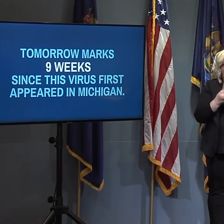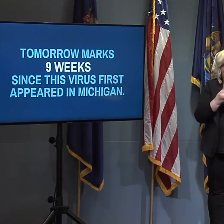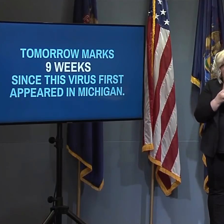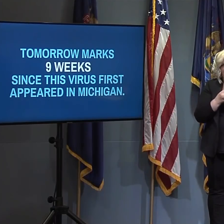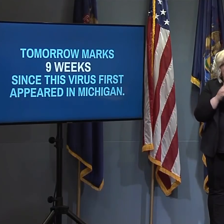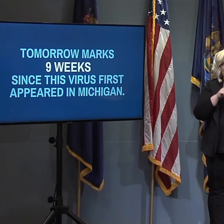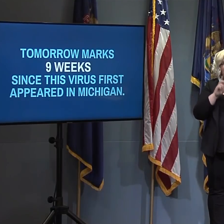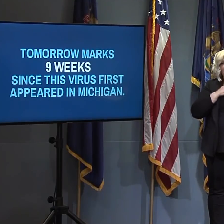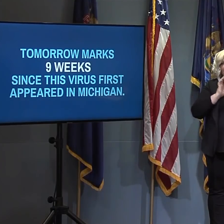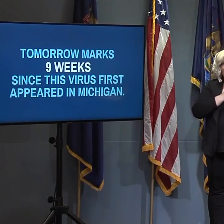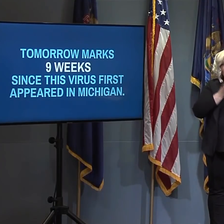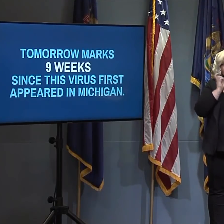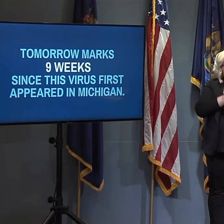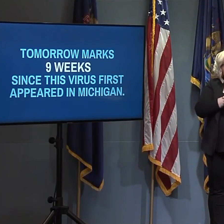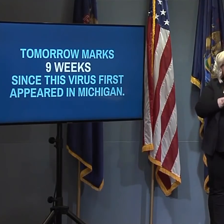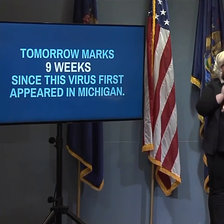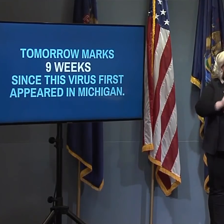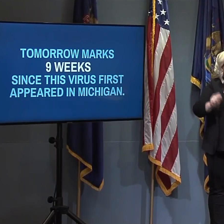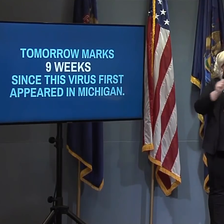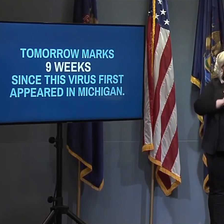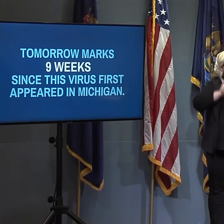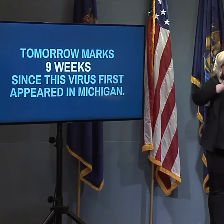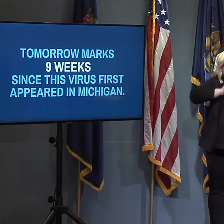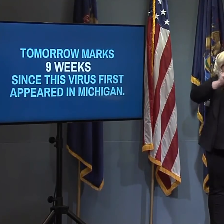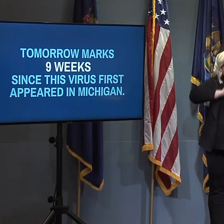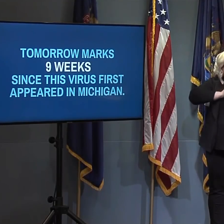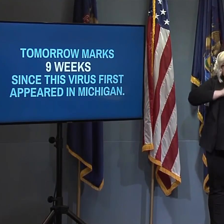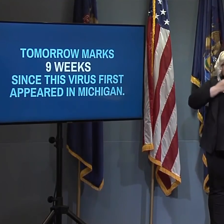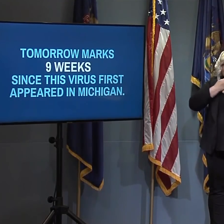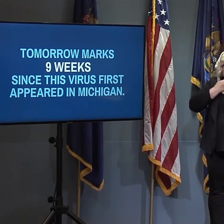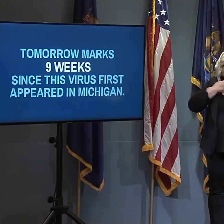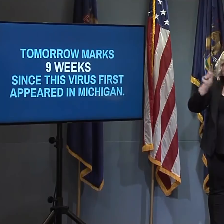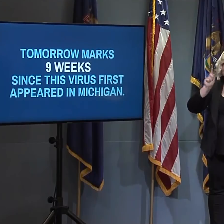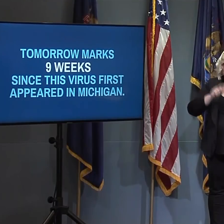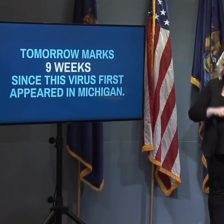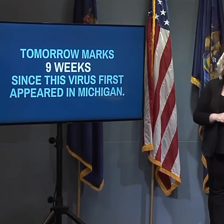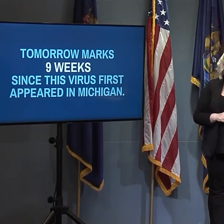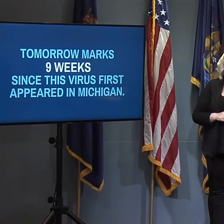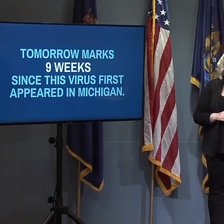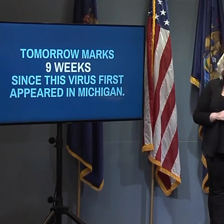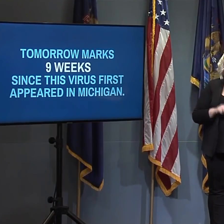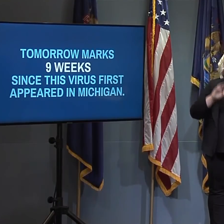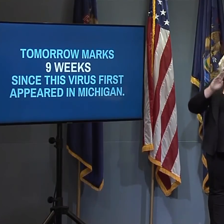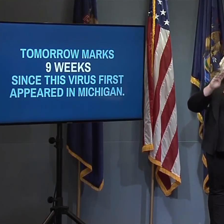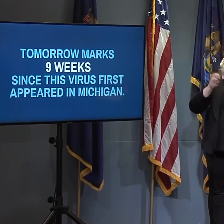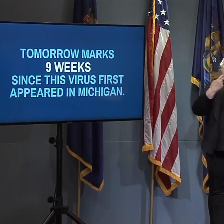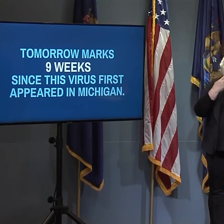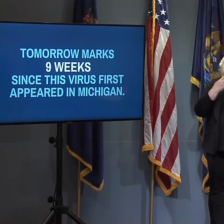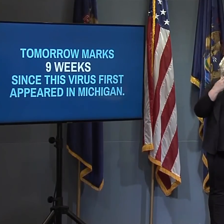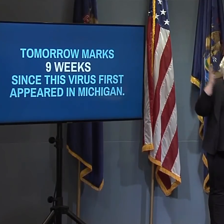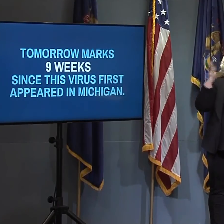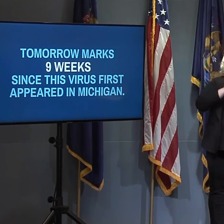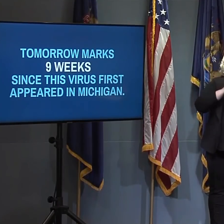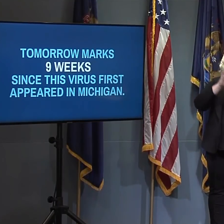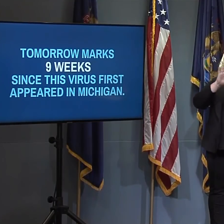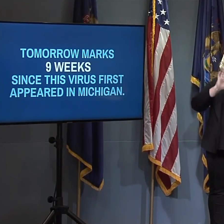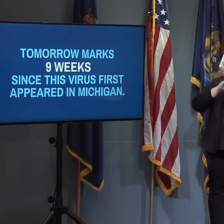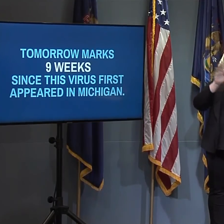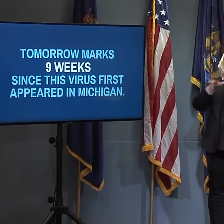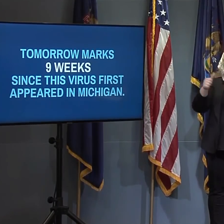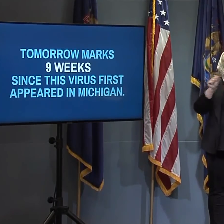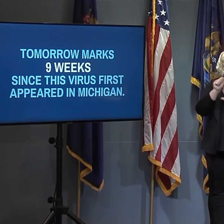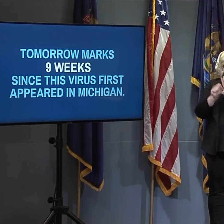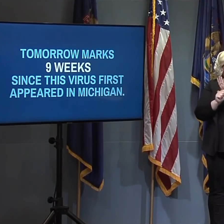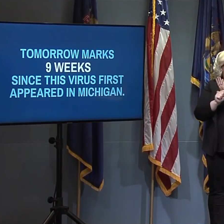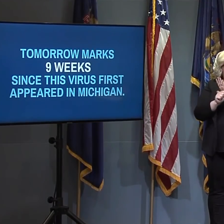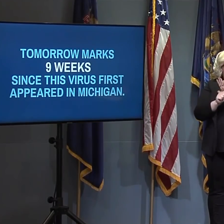work is truly paying off. Michigan is leading the country. We've taken aggressive action to fight this